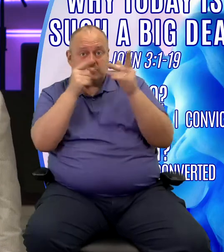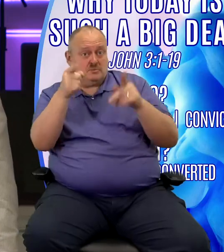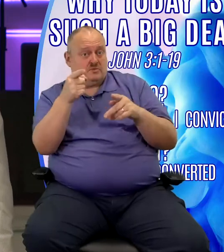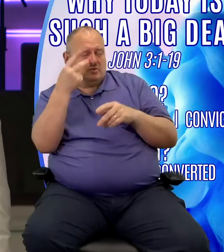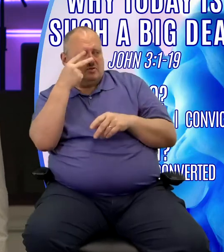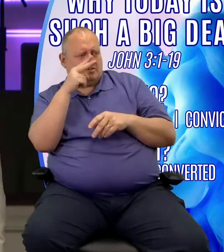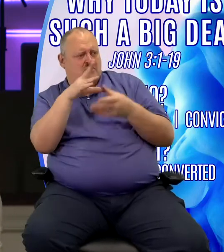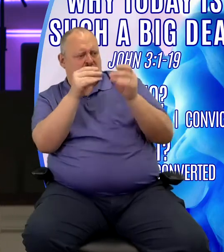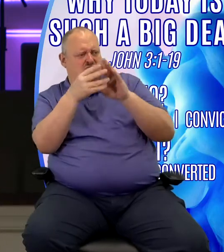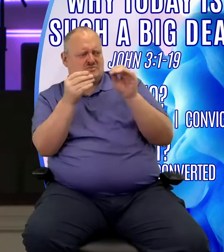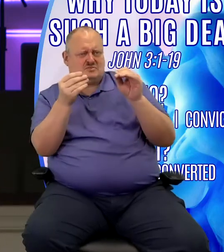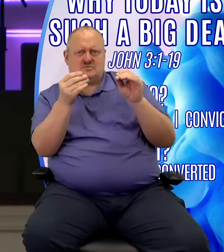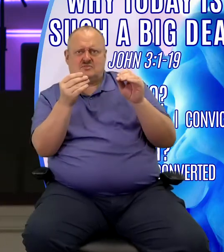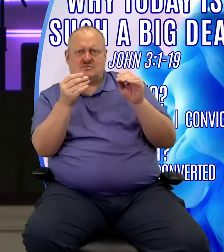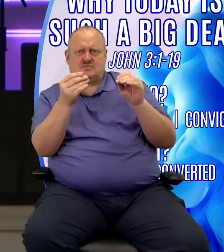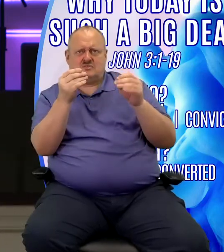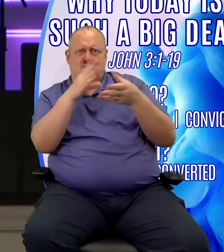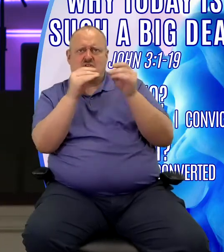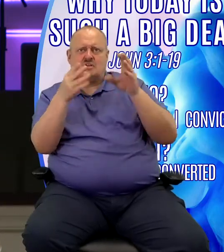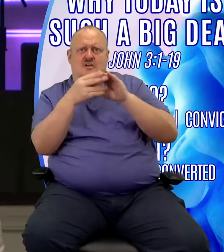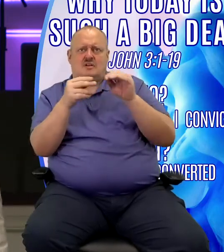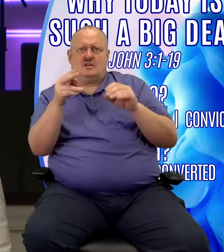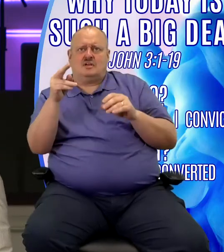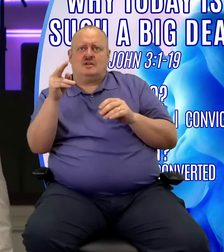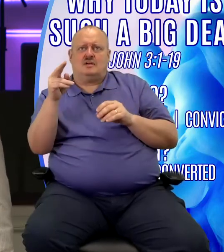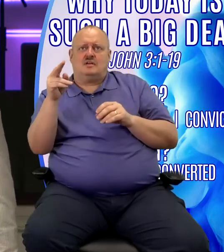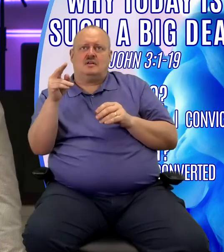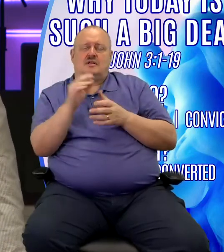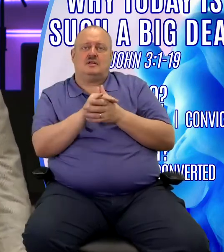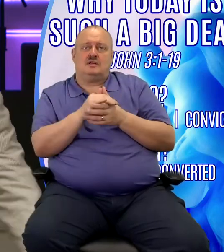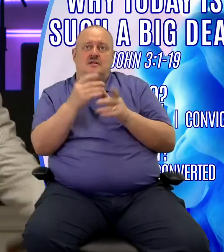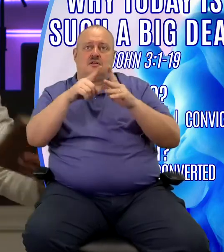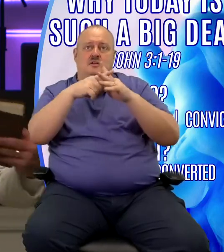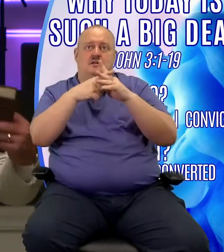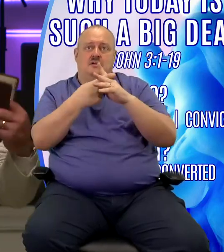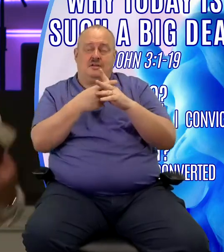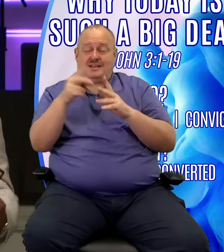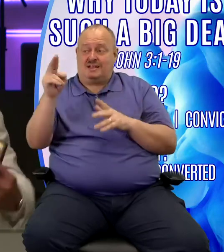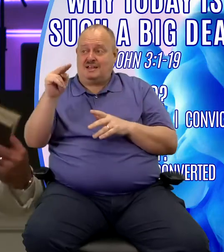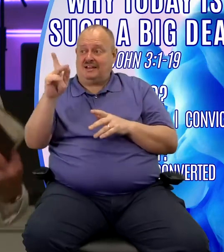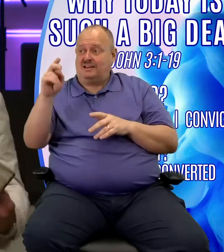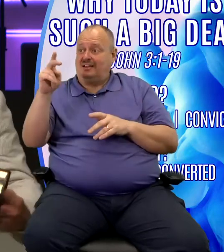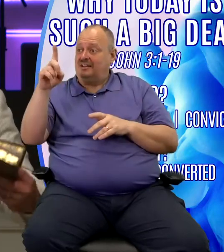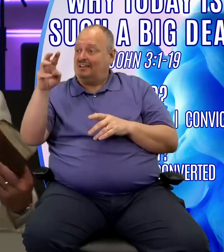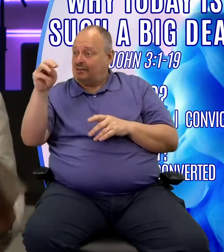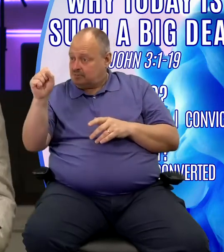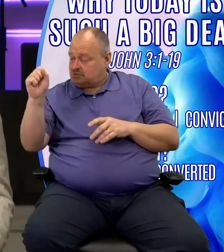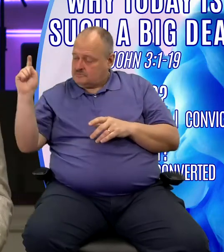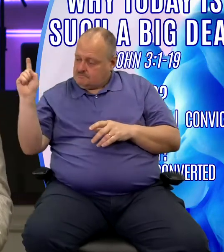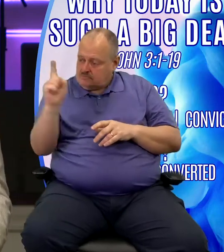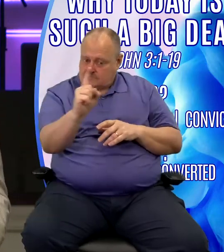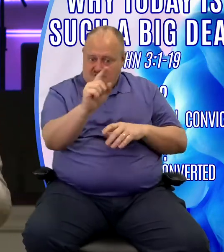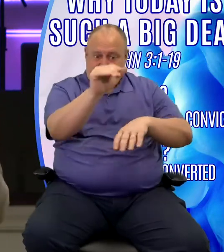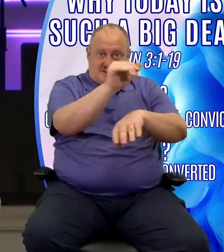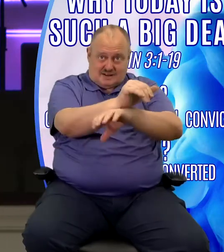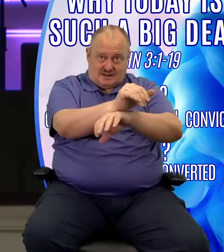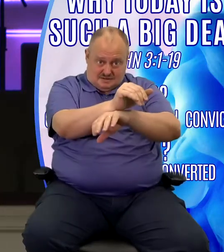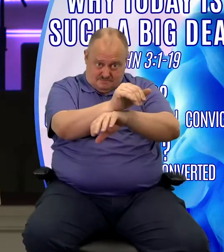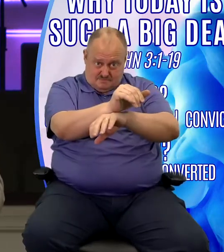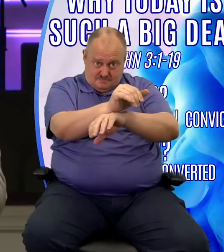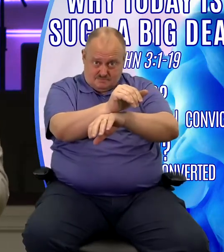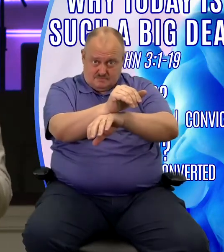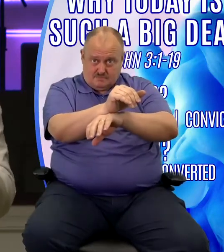this story and say, this is the story of Nick at night. Why? Because in the beginning, Nicodemus comes to Jesus by night. And I want